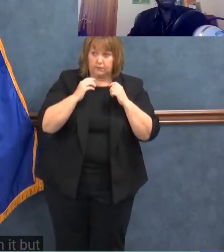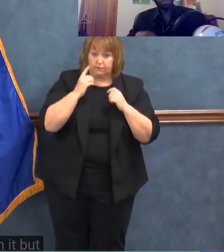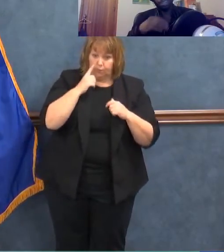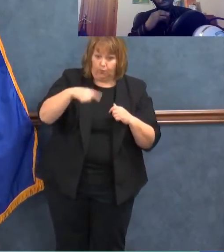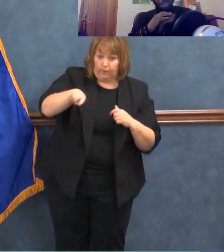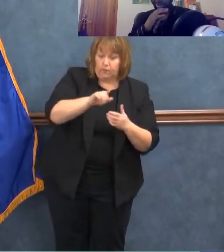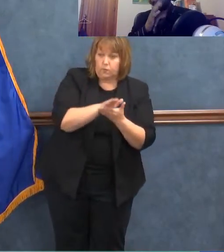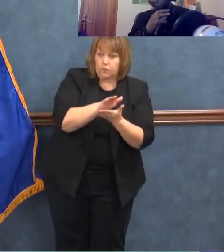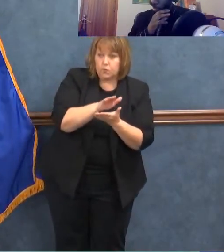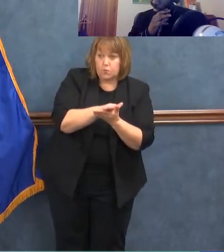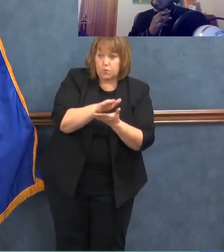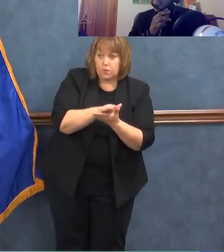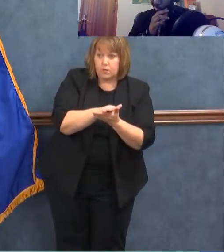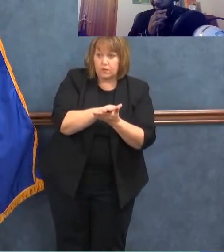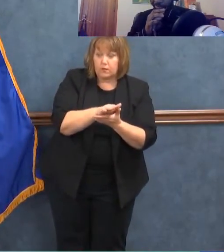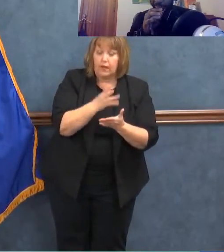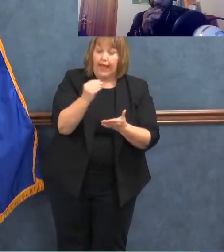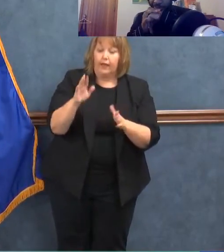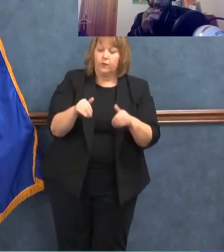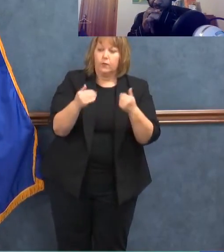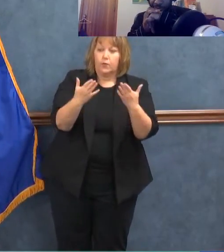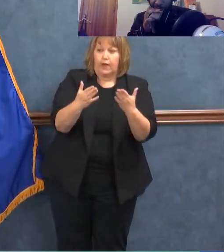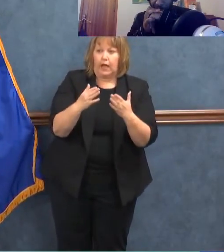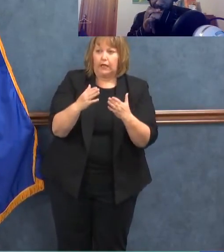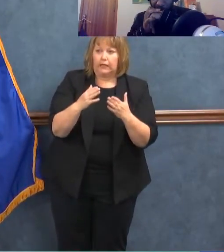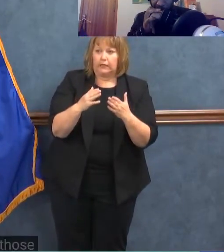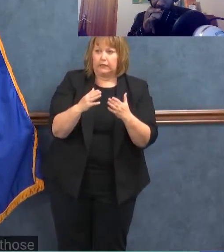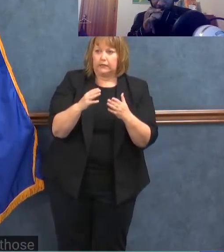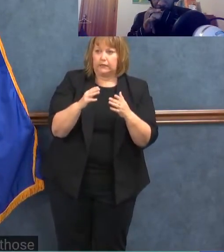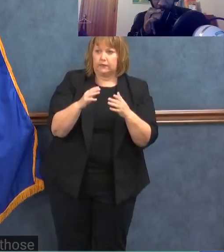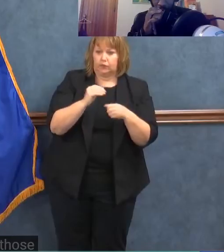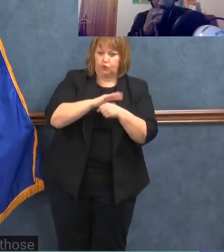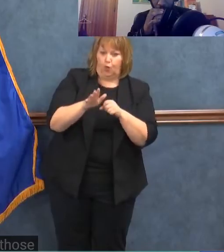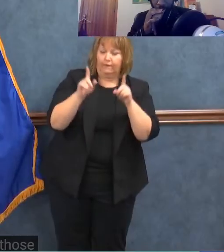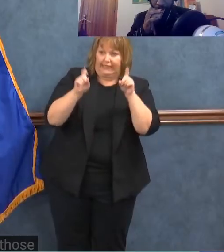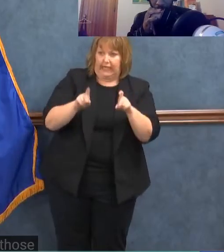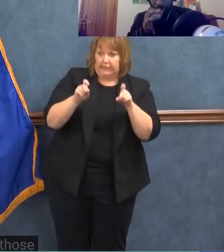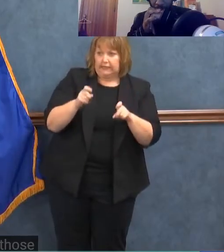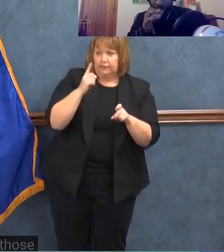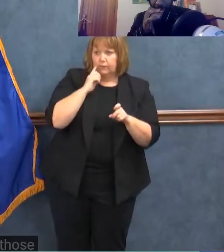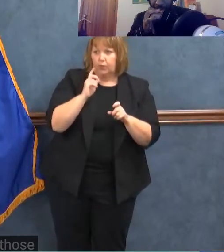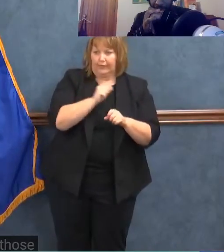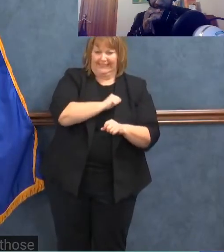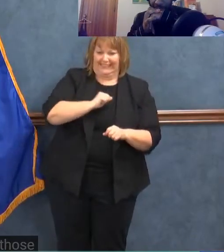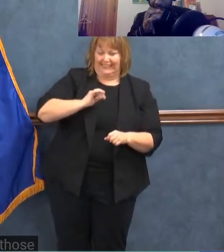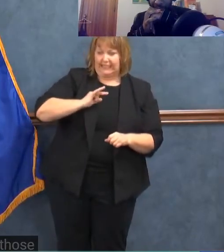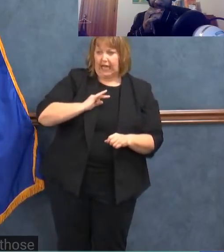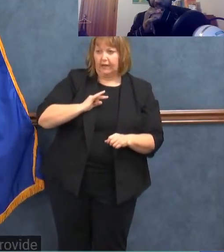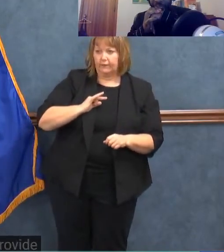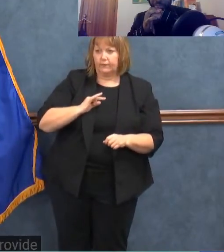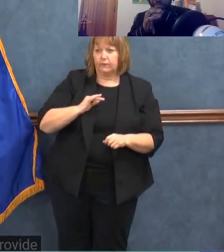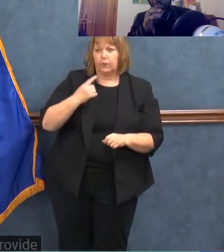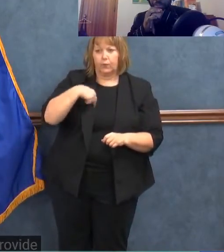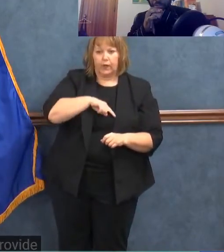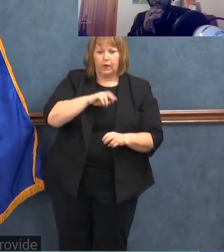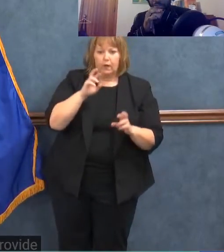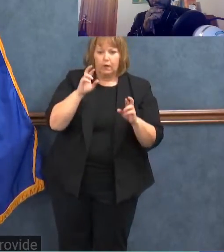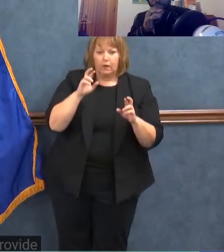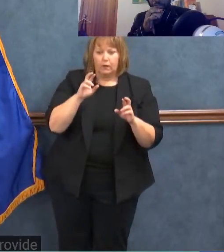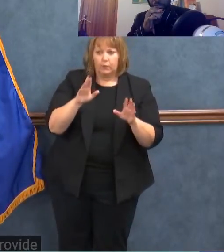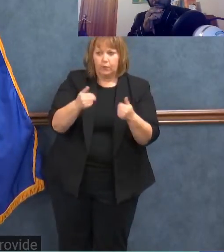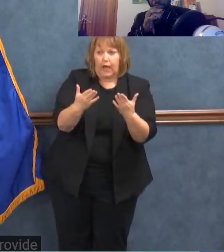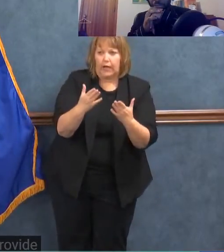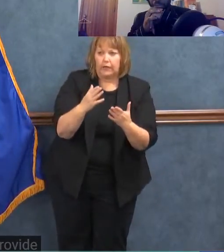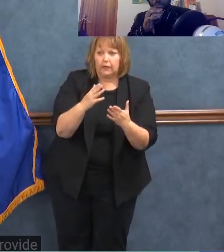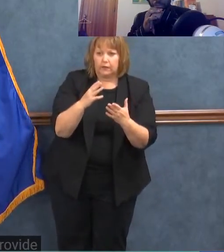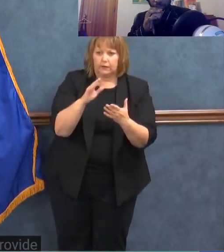person, and to provide testing for the folks that are going in, whether the faculty or the administration needs it or whatnot. So we're continuing